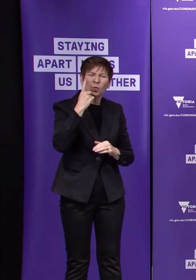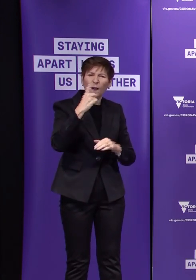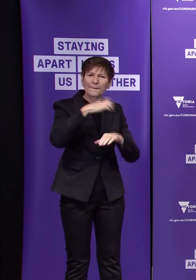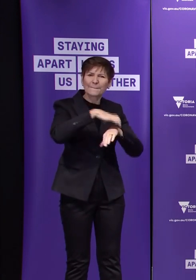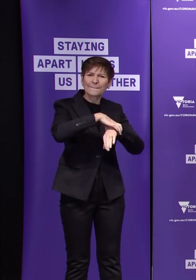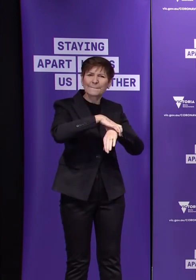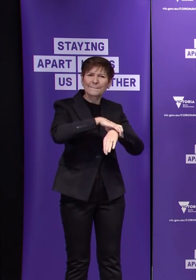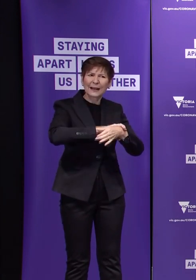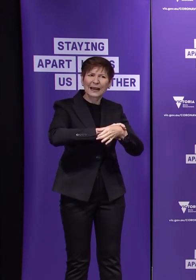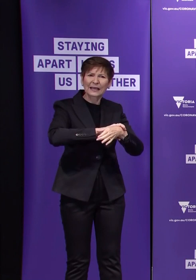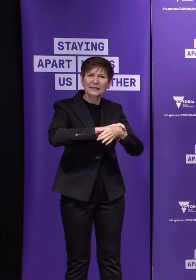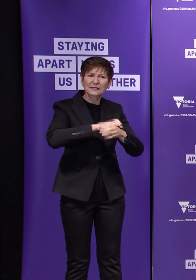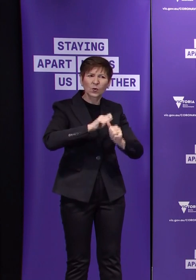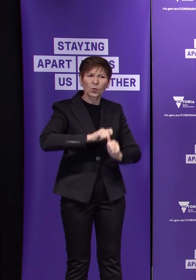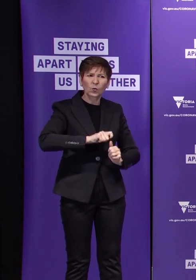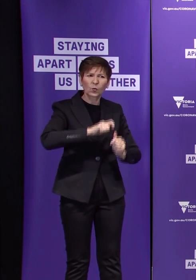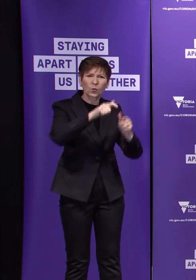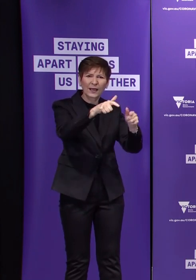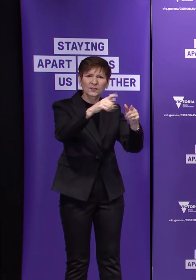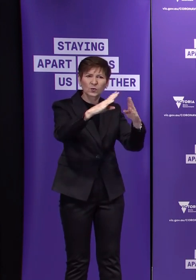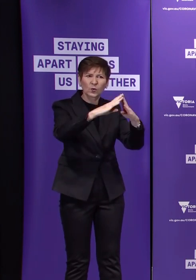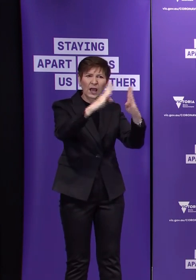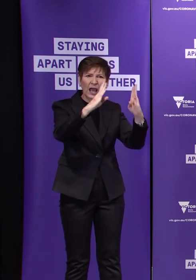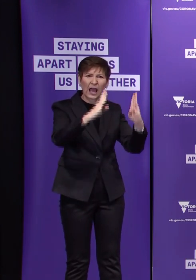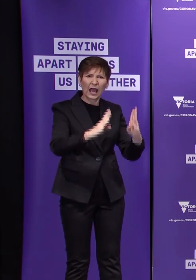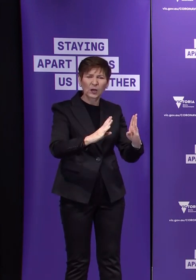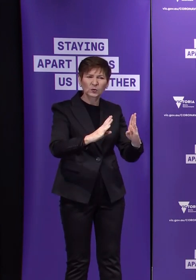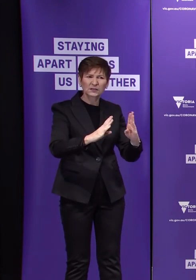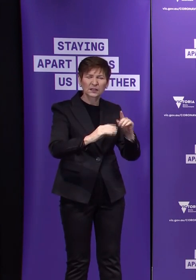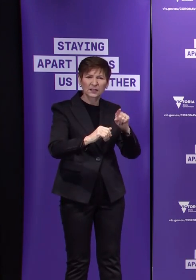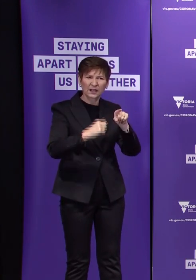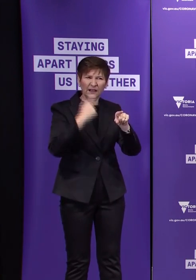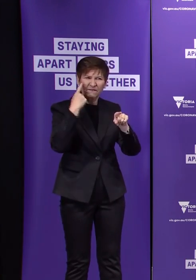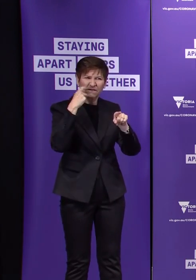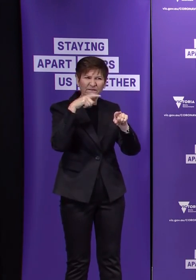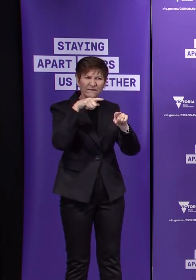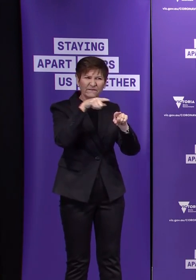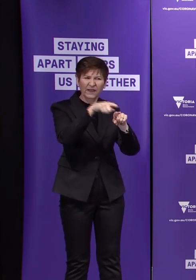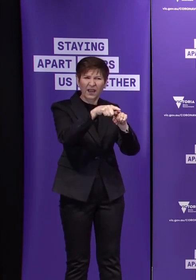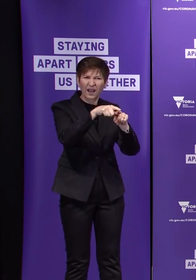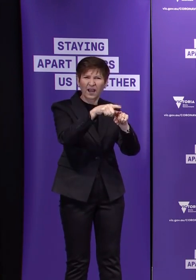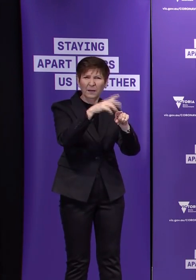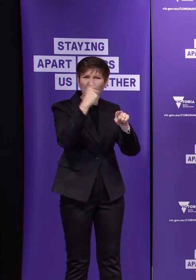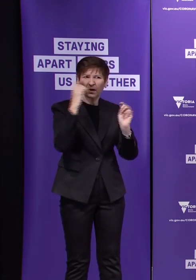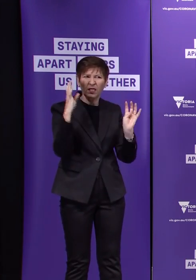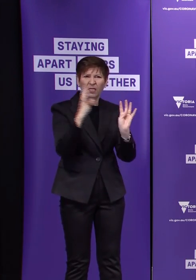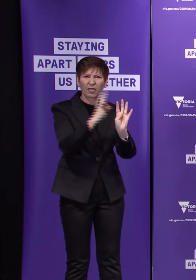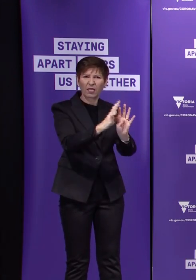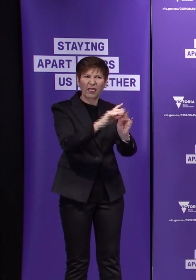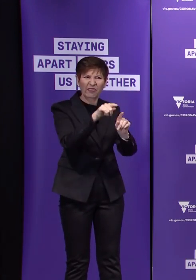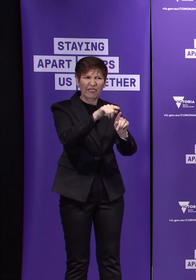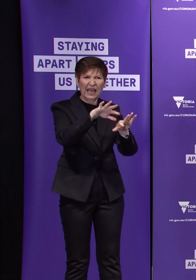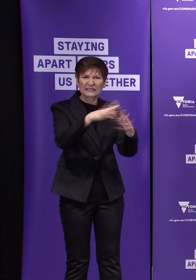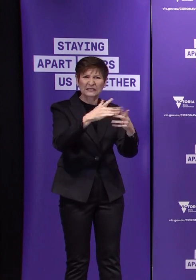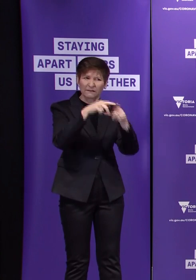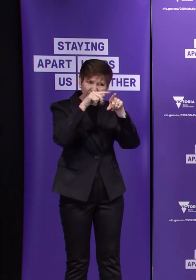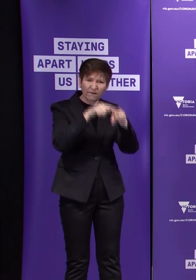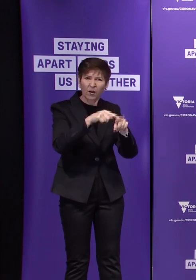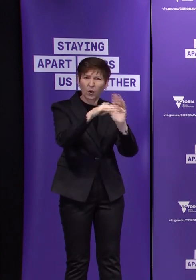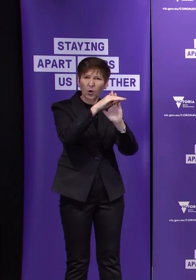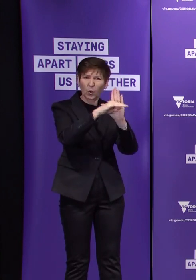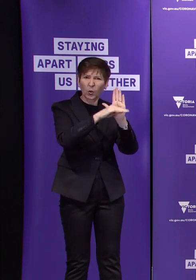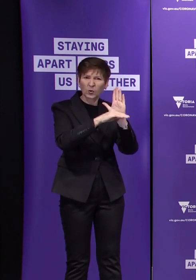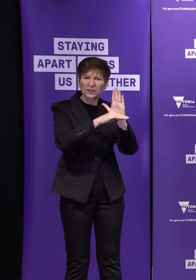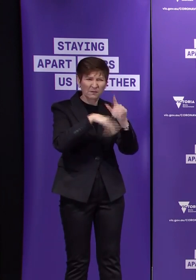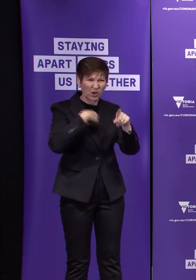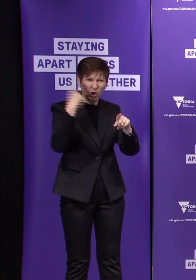understand. It's a disturbing video. He's okay, allegedly. But what's your take? I know without seeing the